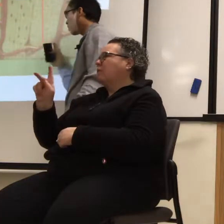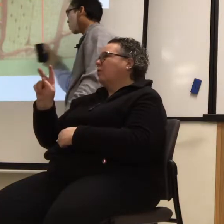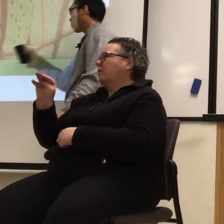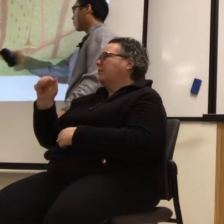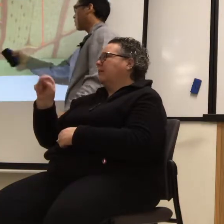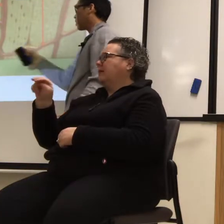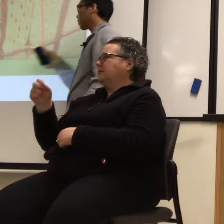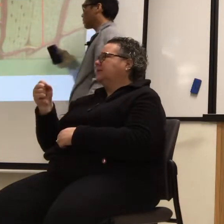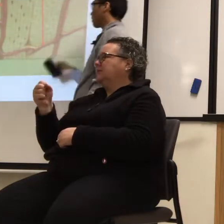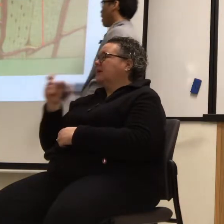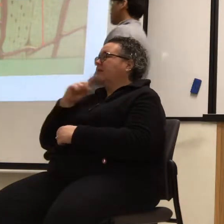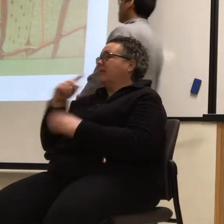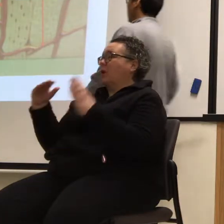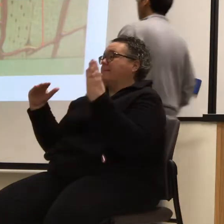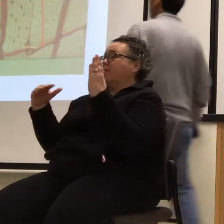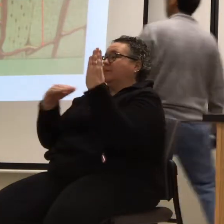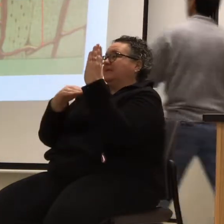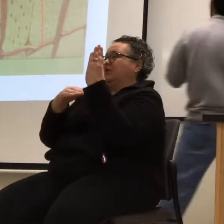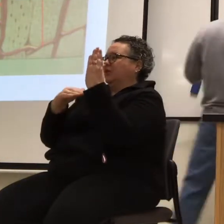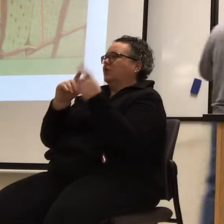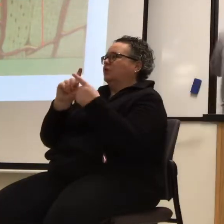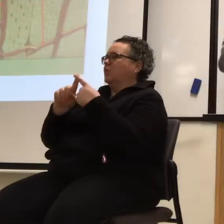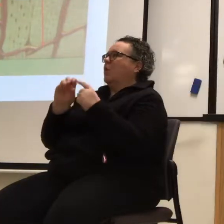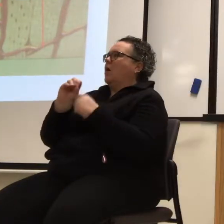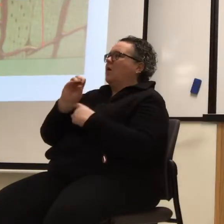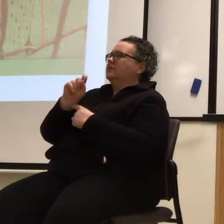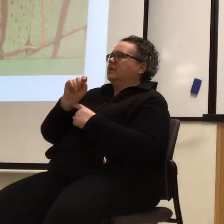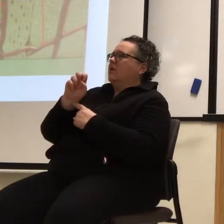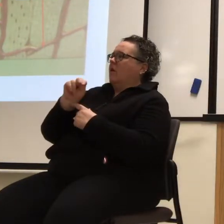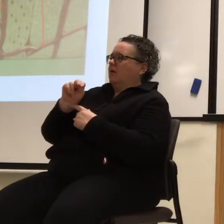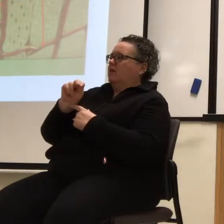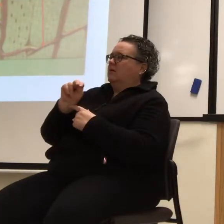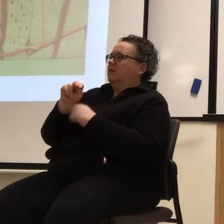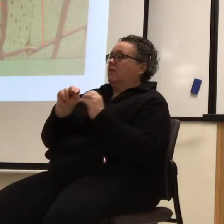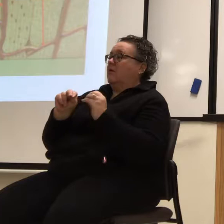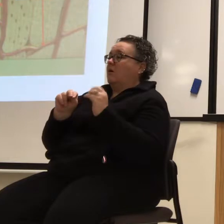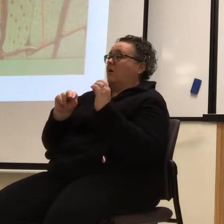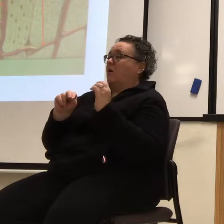go perpendicular to the osteons.